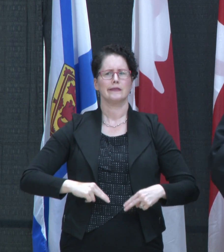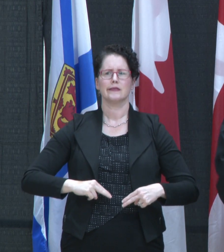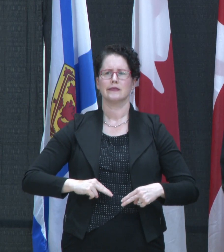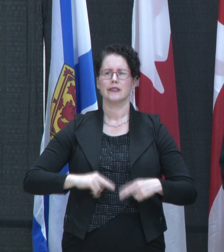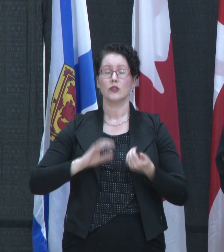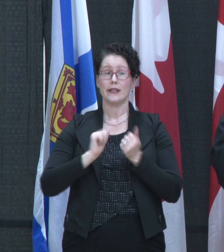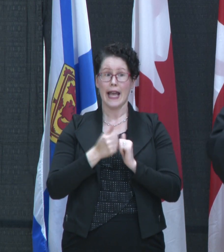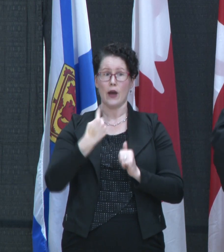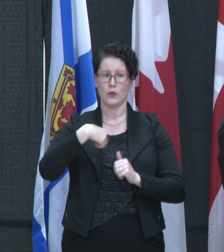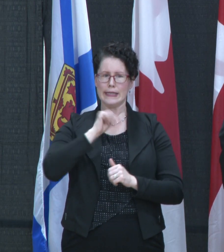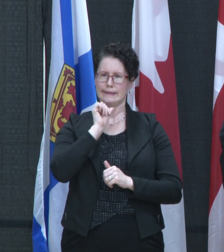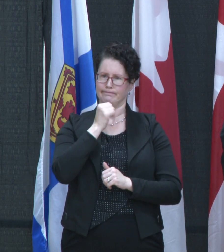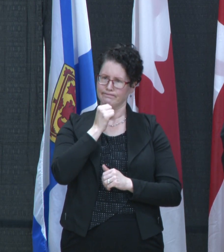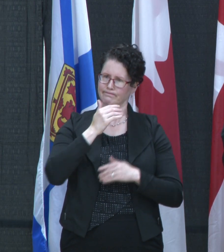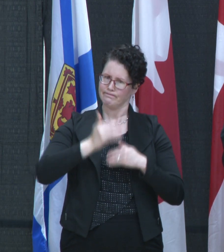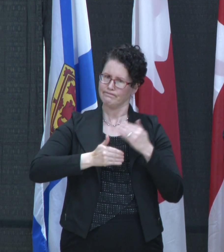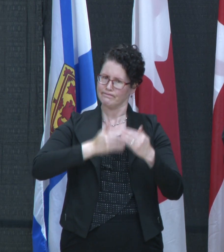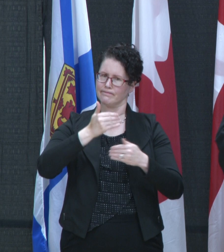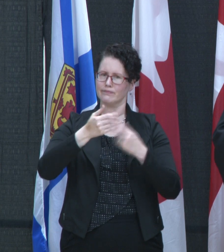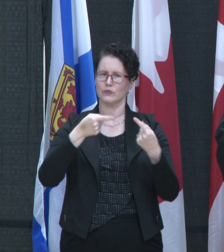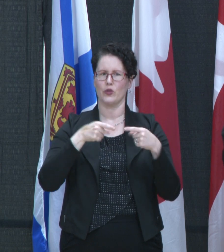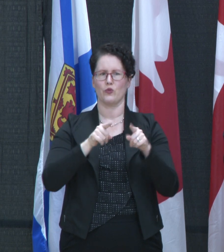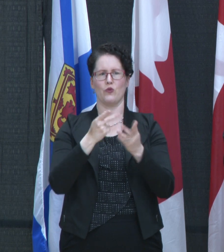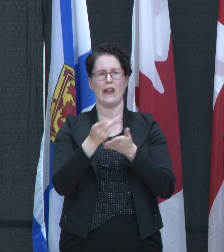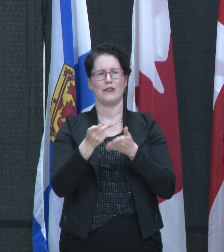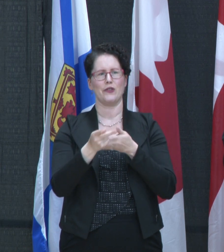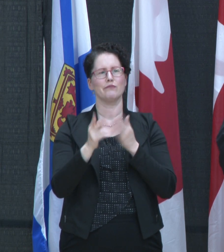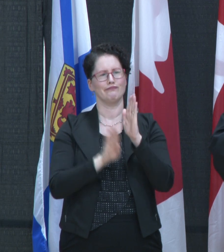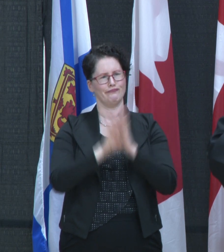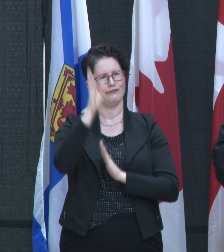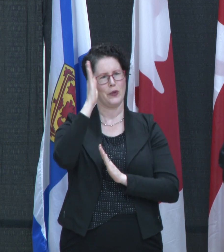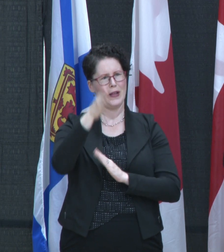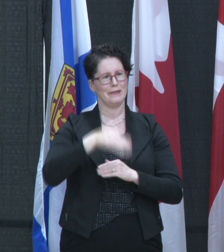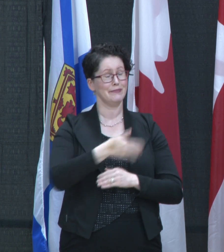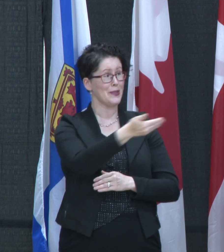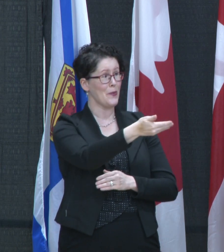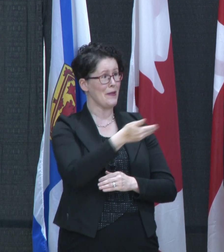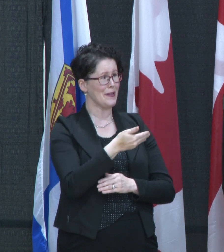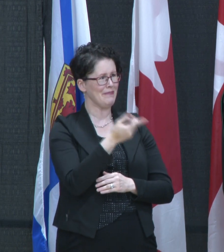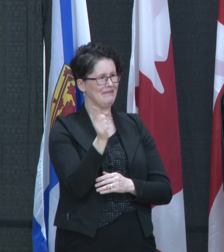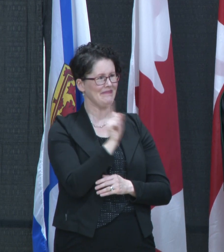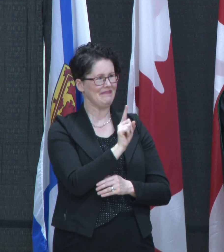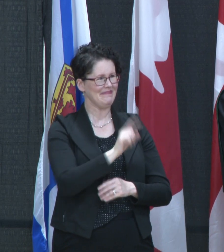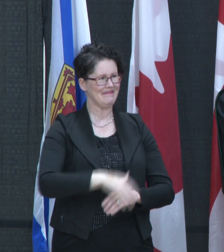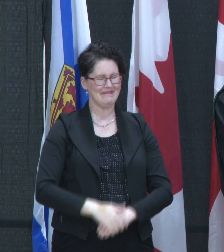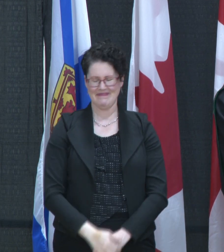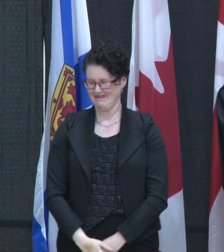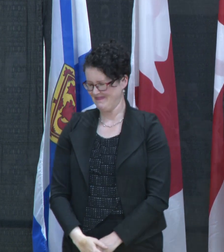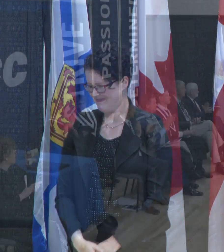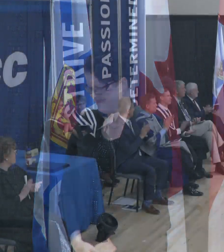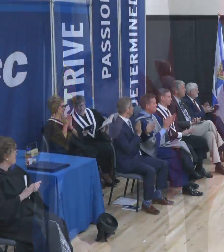really helps us to grow. Please help me to welcome Joni Murray to the podium.